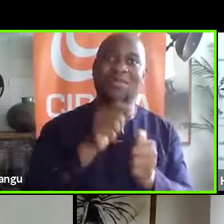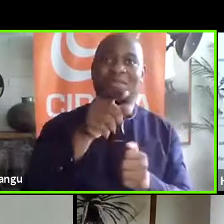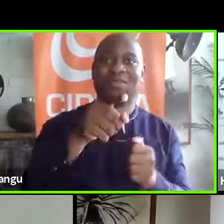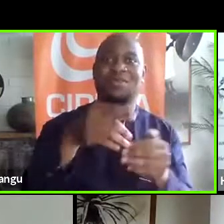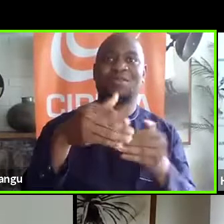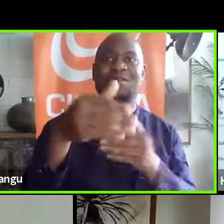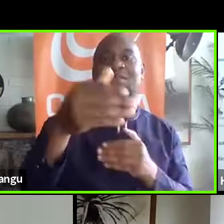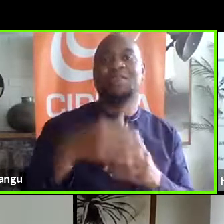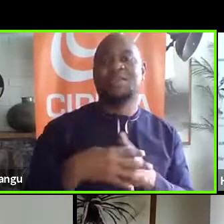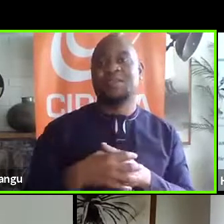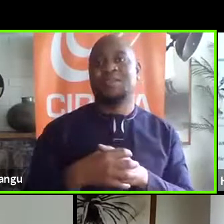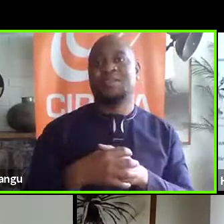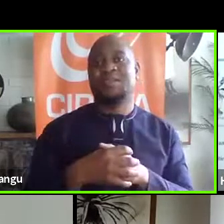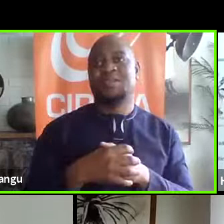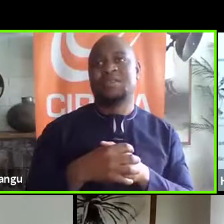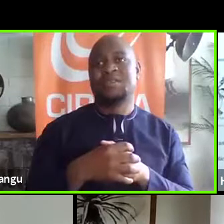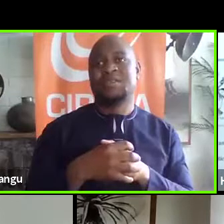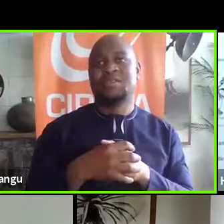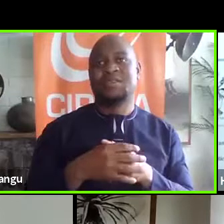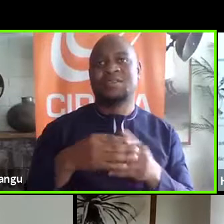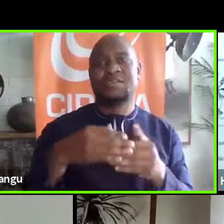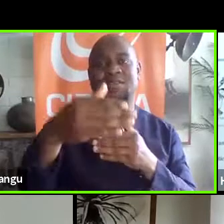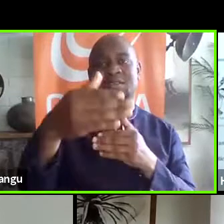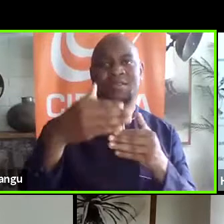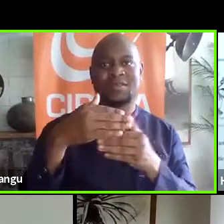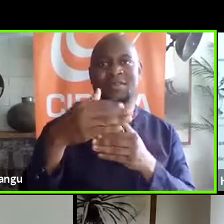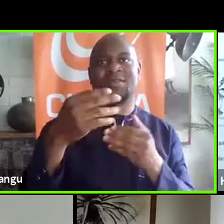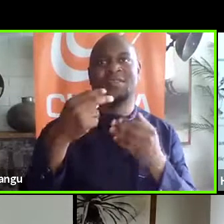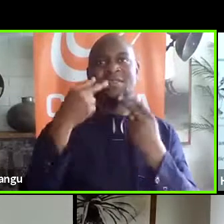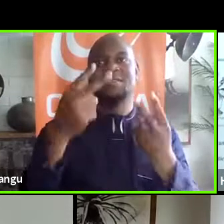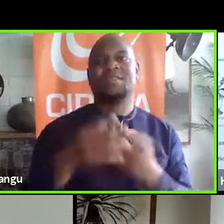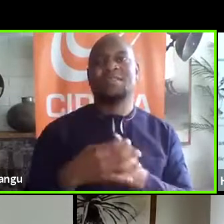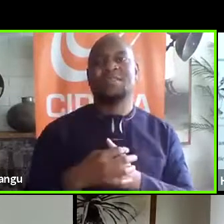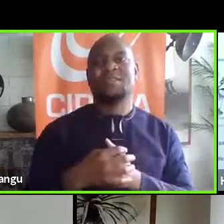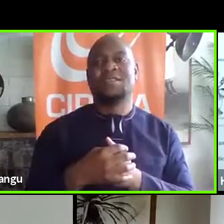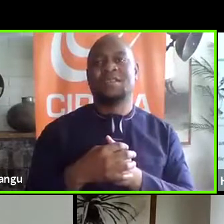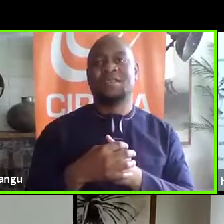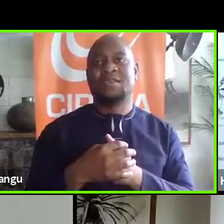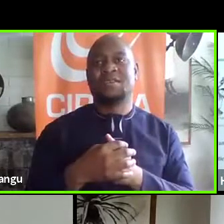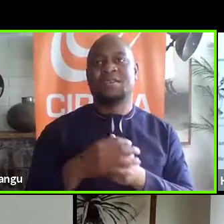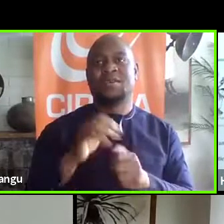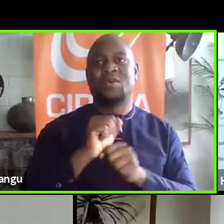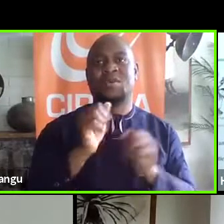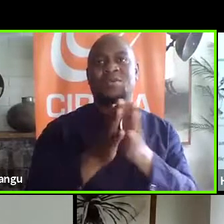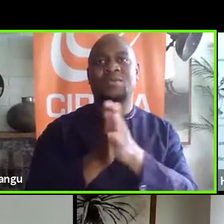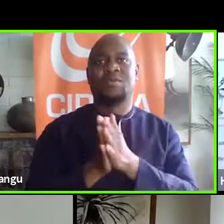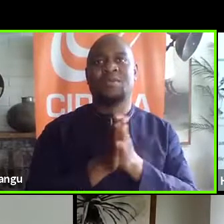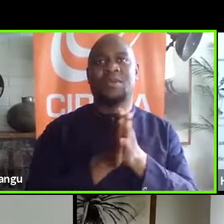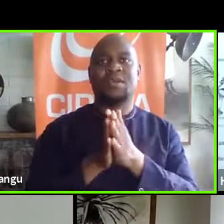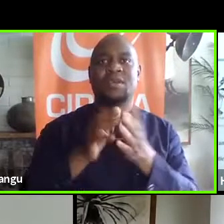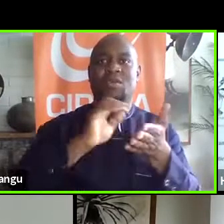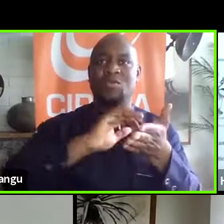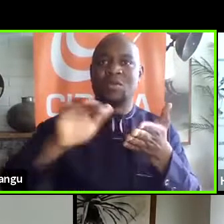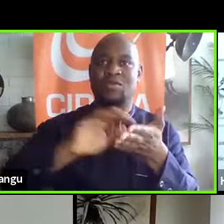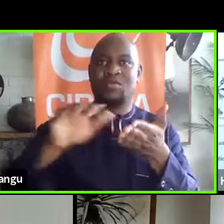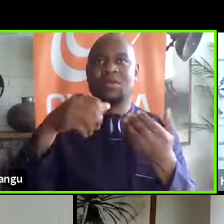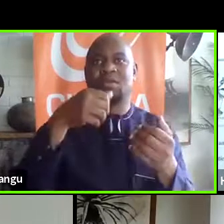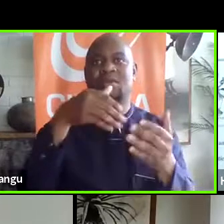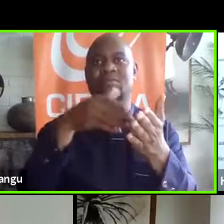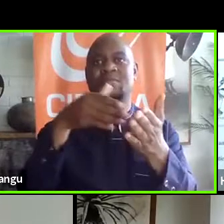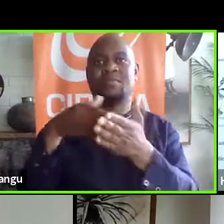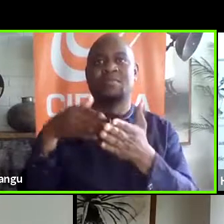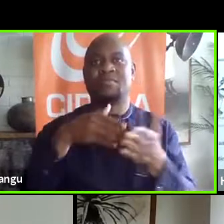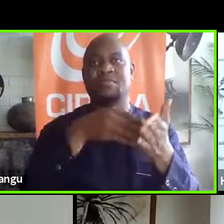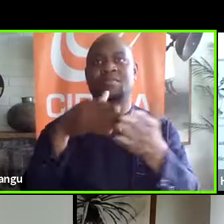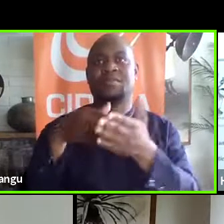and you that UNAD is willingly and ready to work with your ministry and ready to work